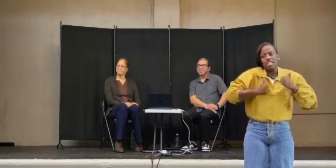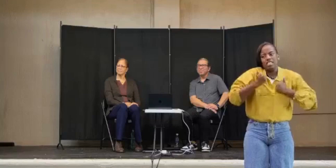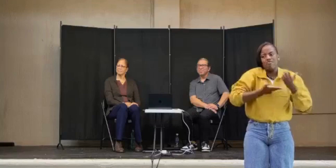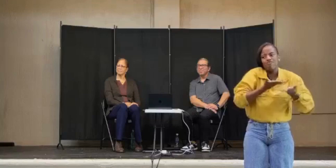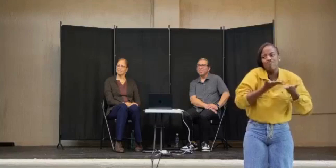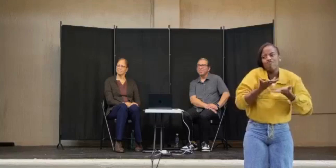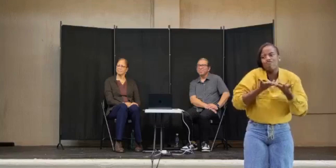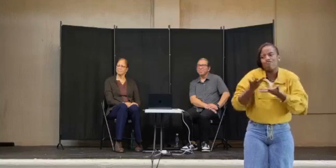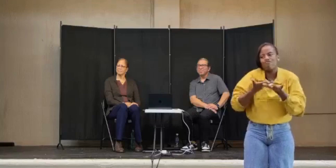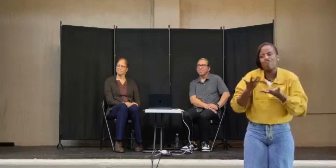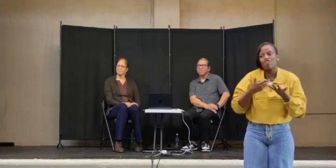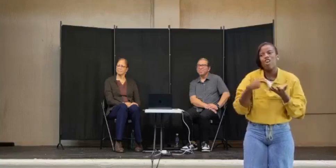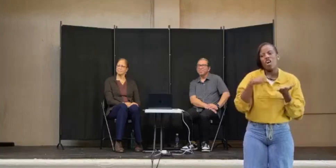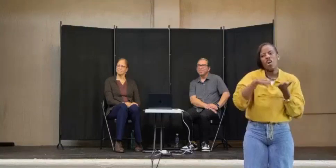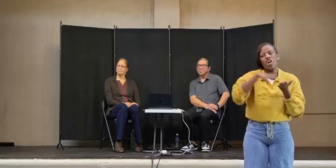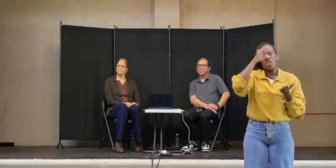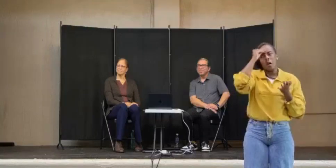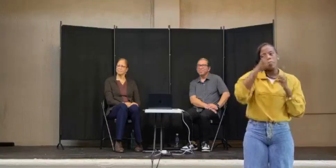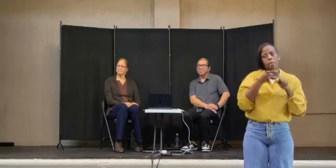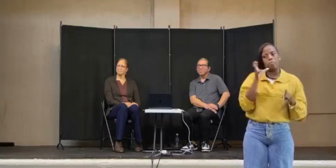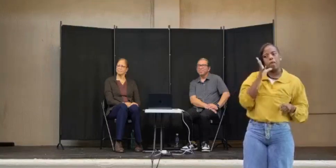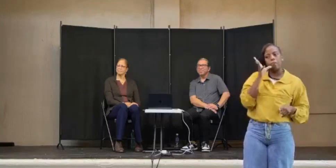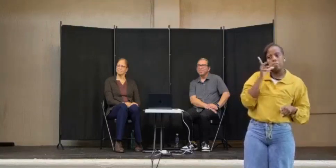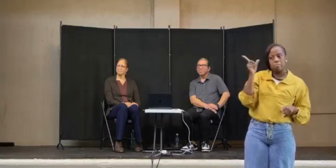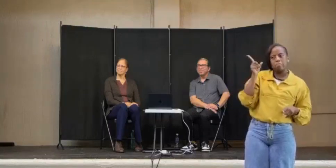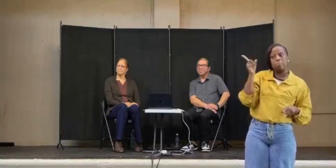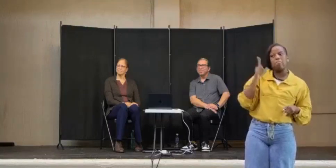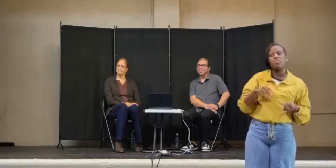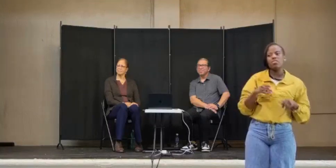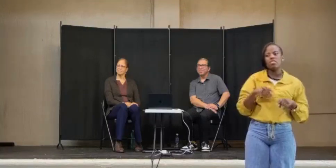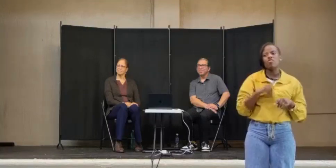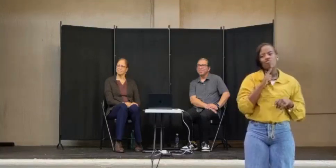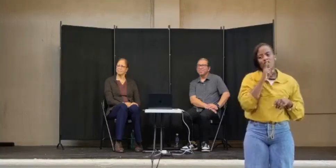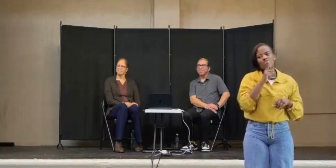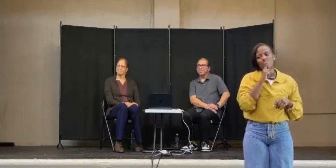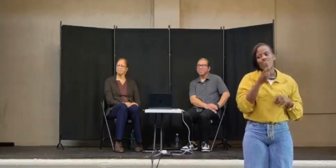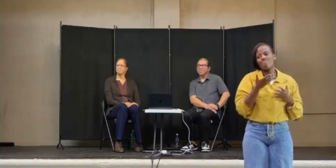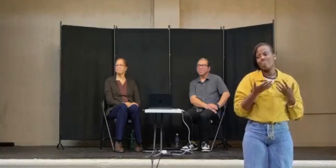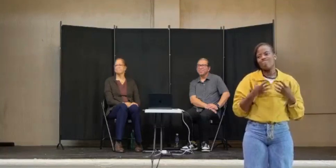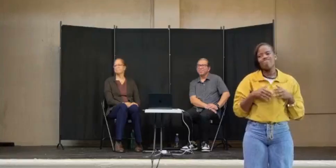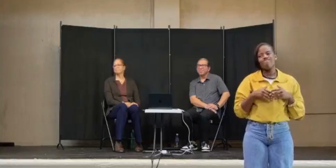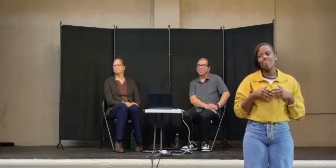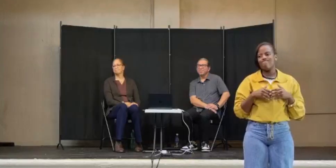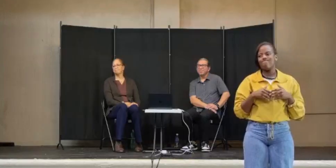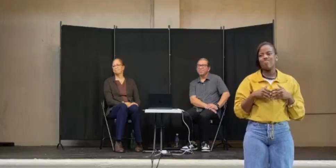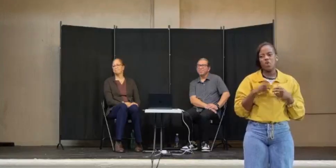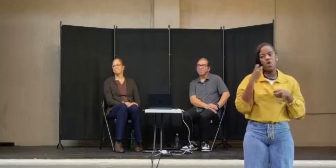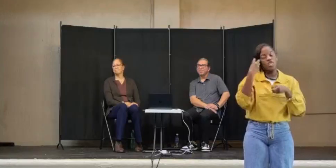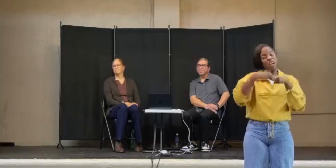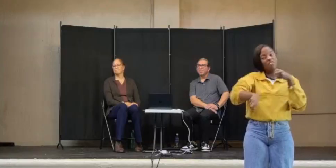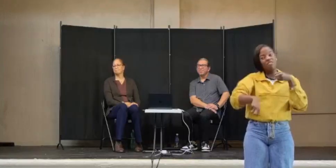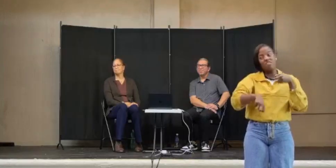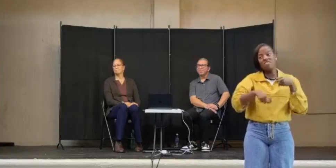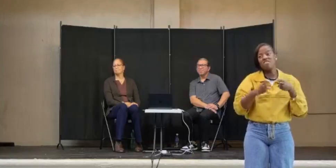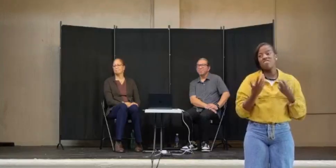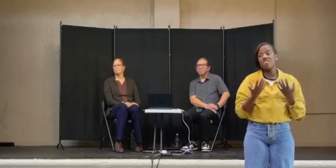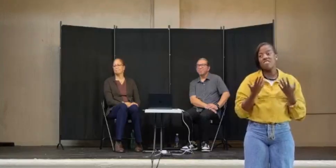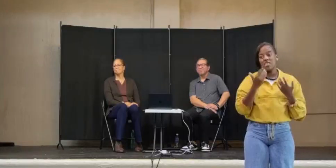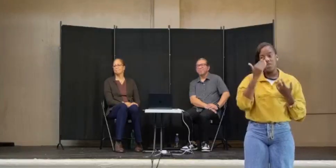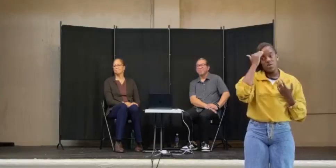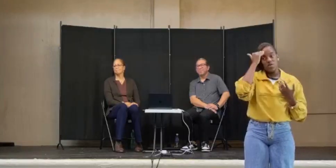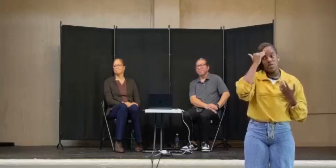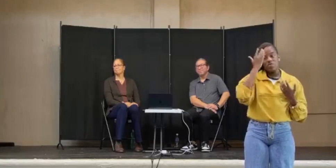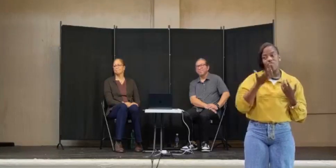we're connected. But I think we have to be more assertive and really, try to reach out. And I learned a lot of that from my